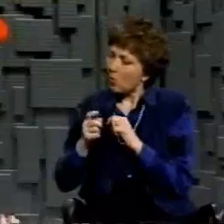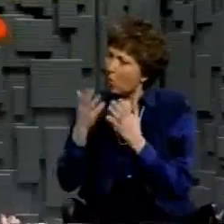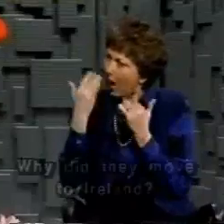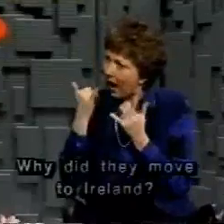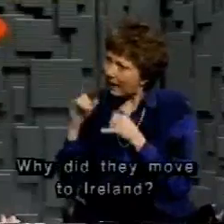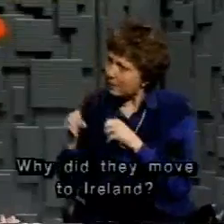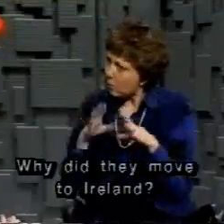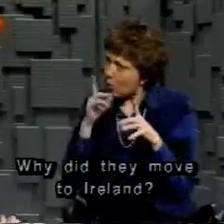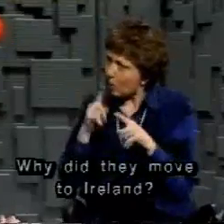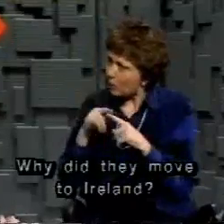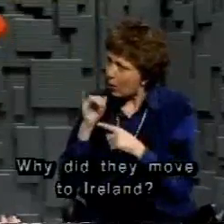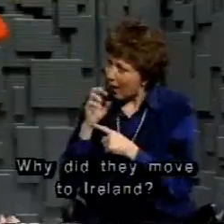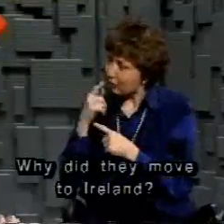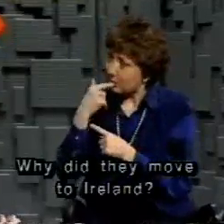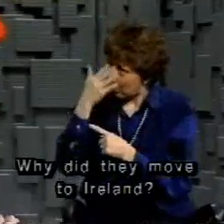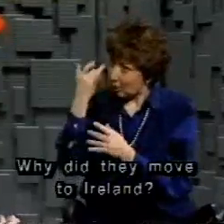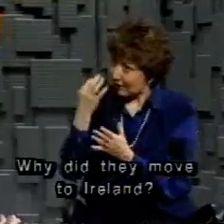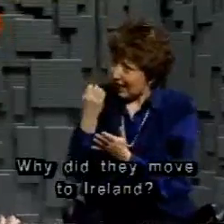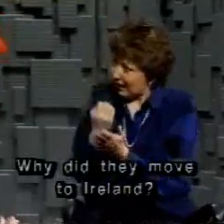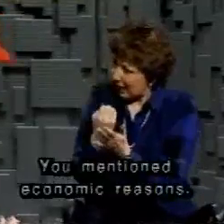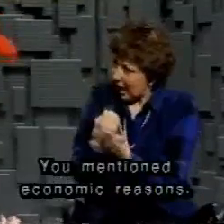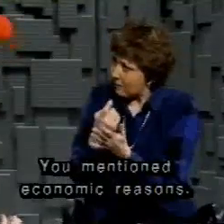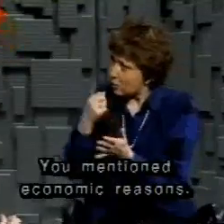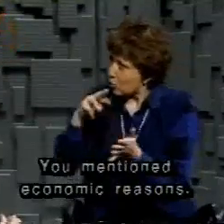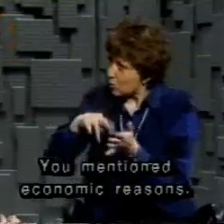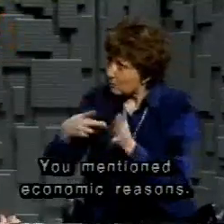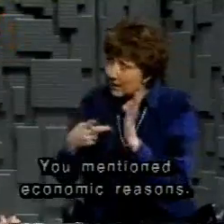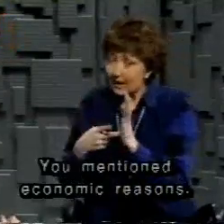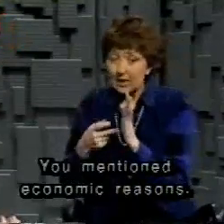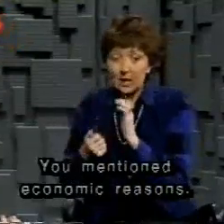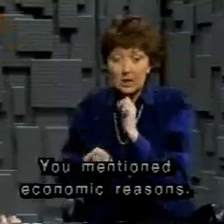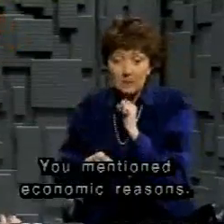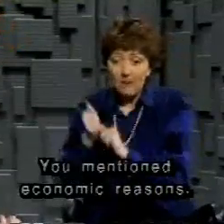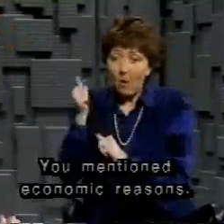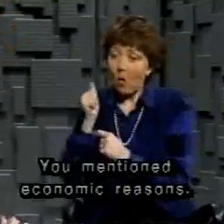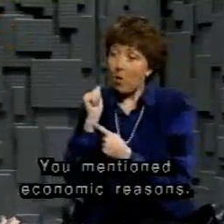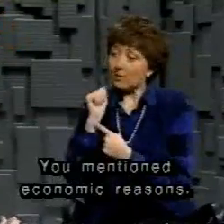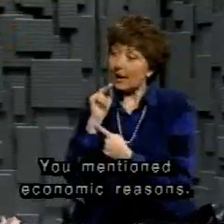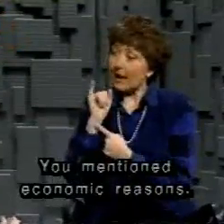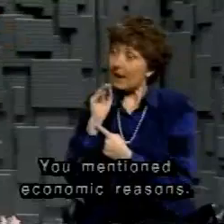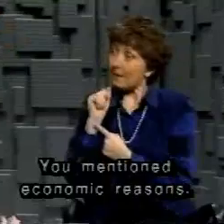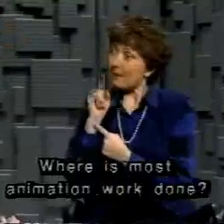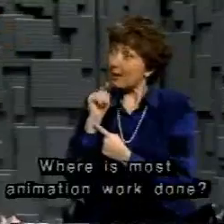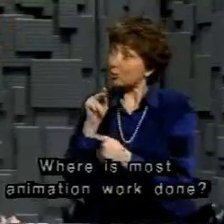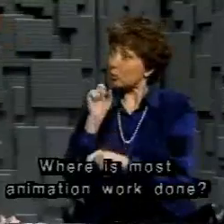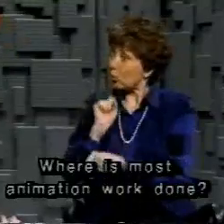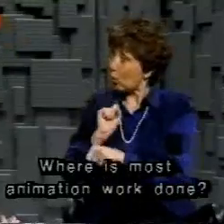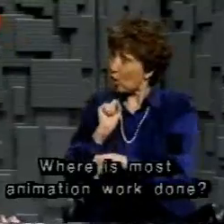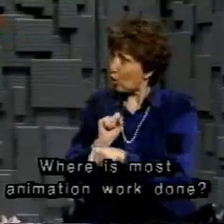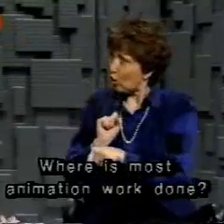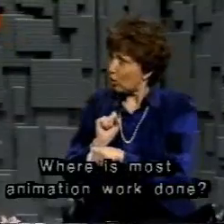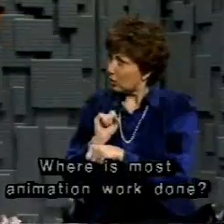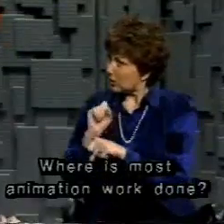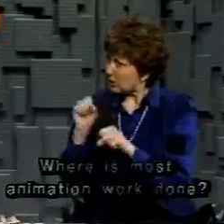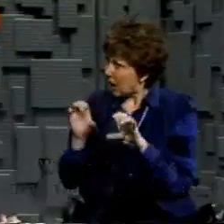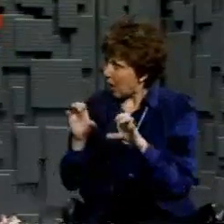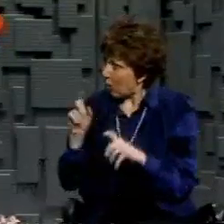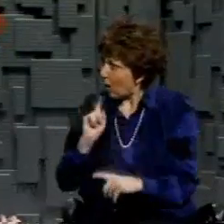Why did they move to Ireland? You mentioned economic reasons. Where is most animation work done?